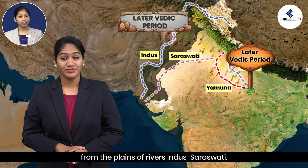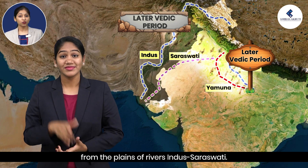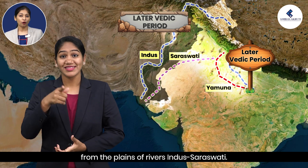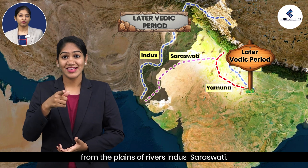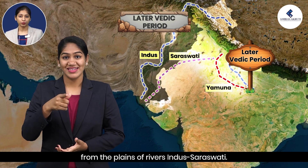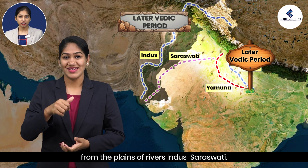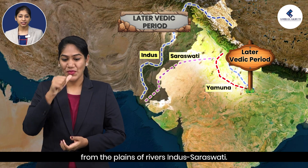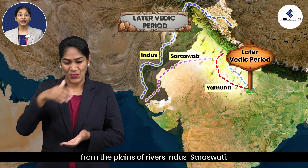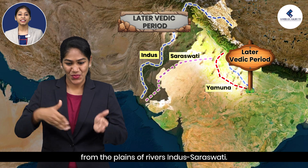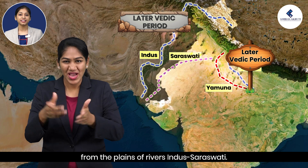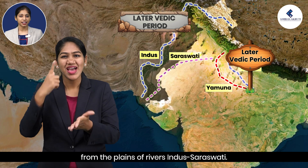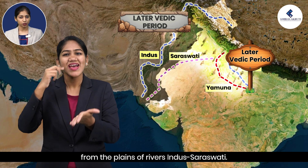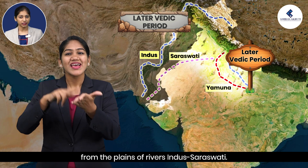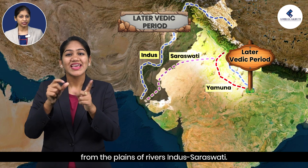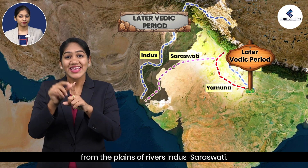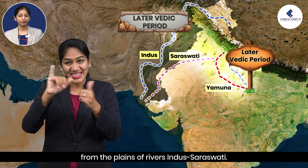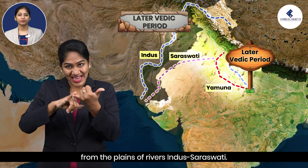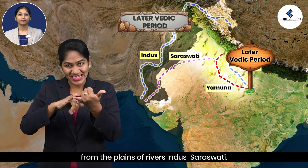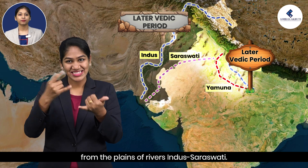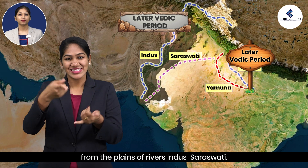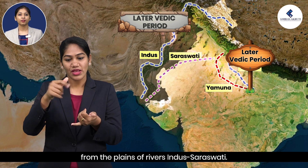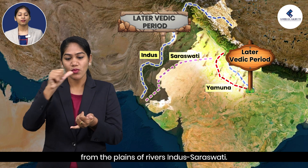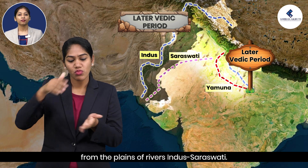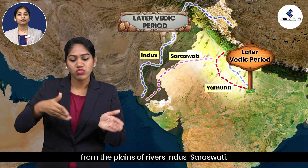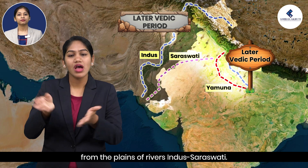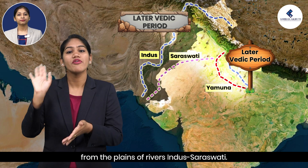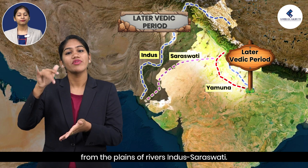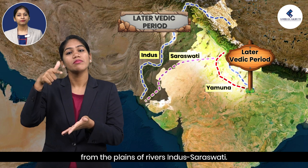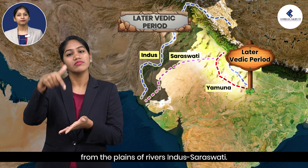From the plains of rivers Indus Saraswati.